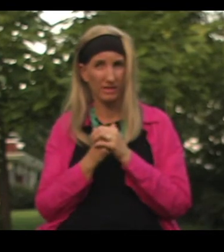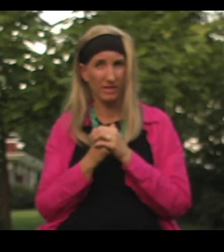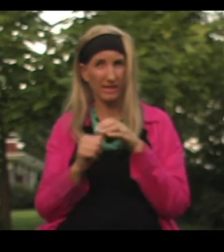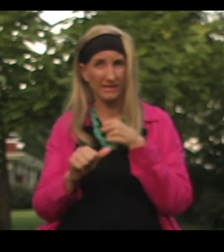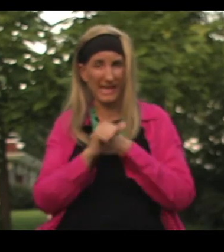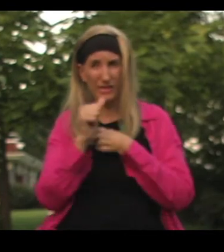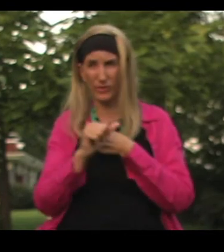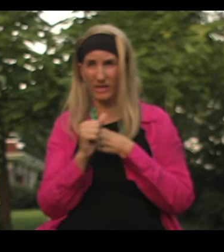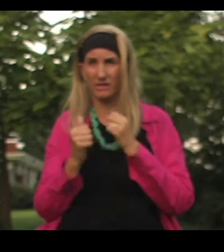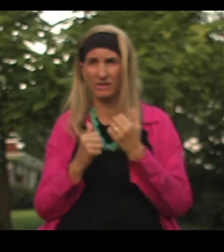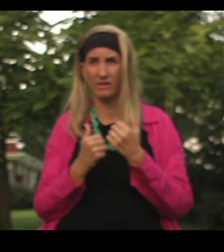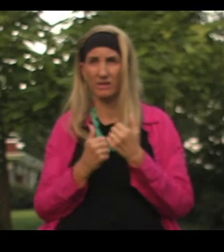It's dangerous.